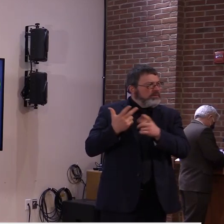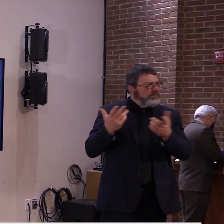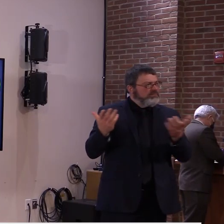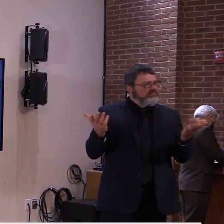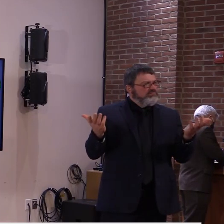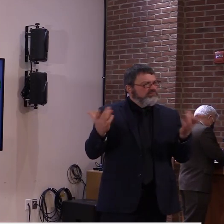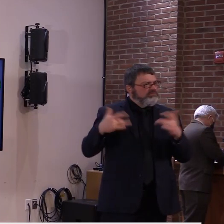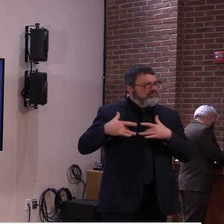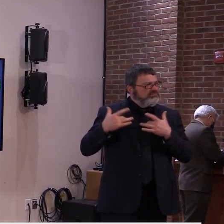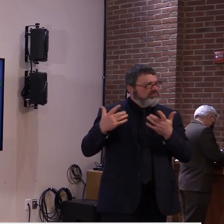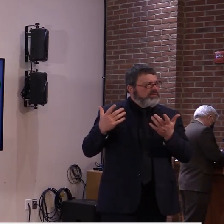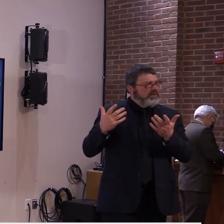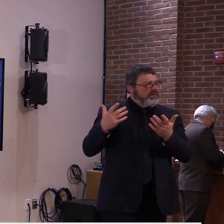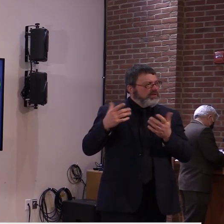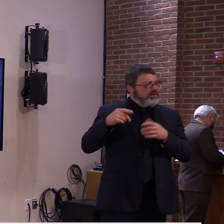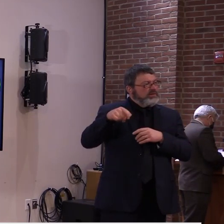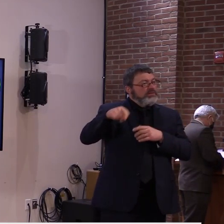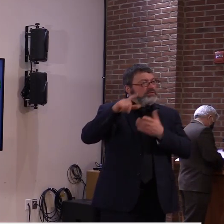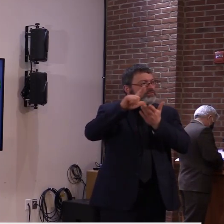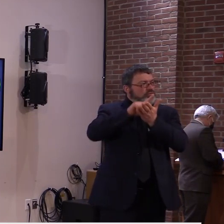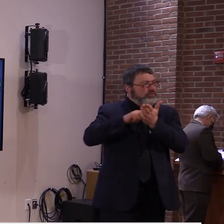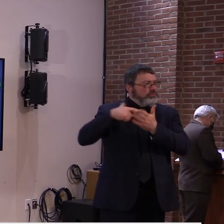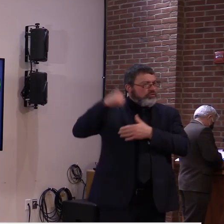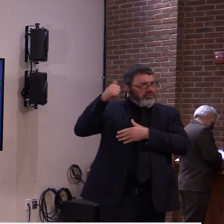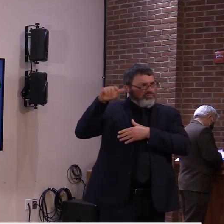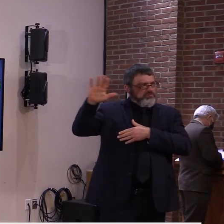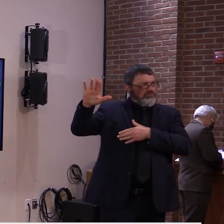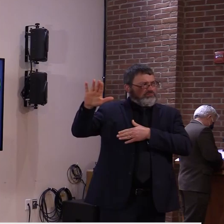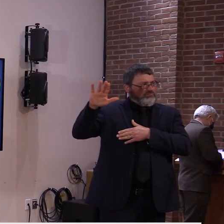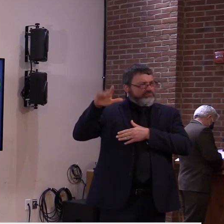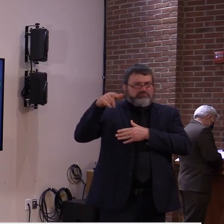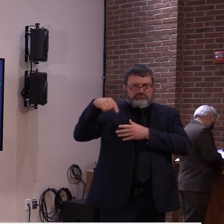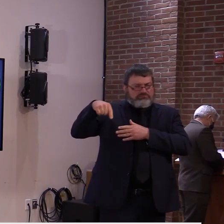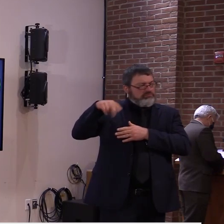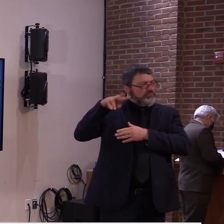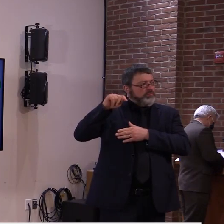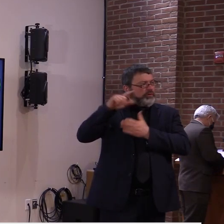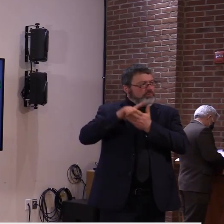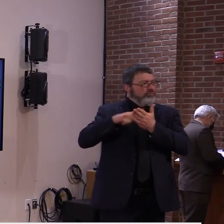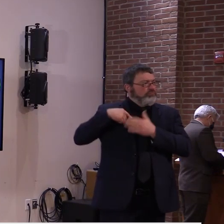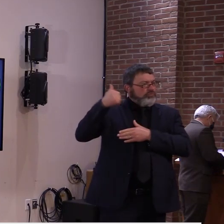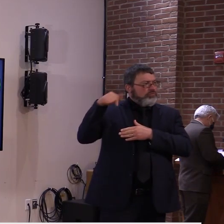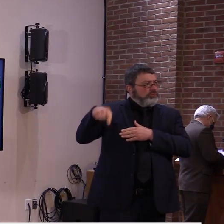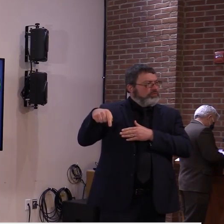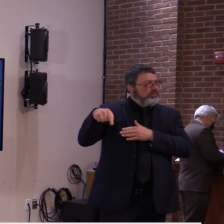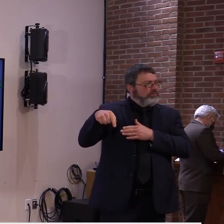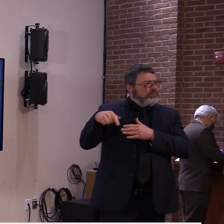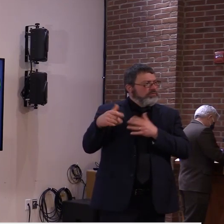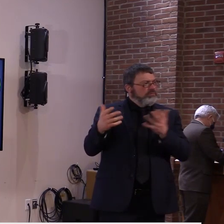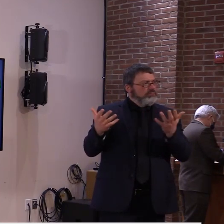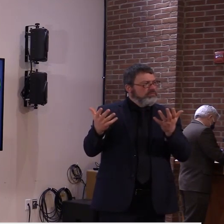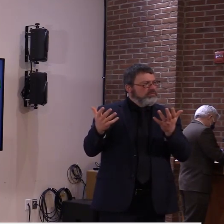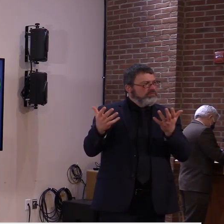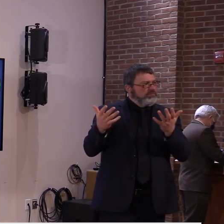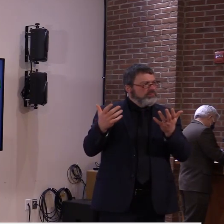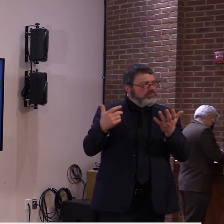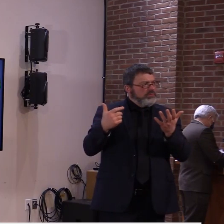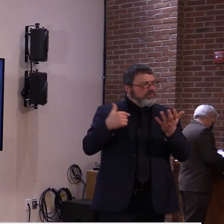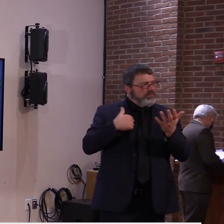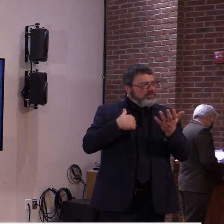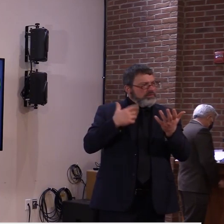legal opinion from Attorney General P.J. Donovan back in September. It's been about 3 months, still no written decision from A.G. Donovan's